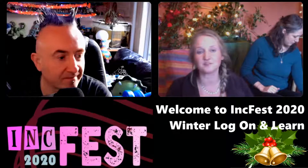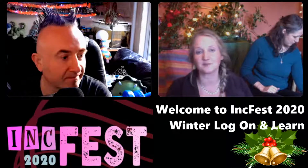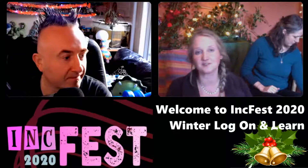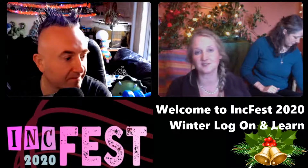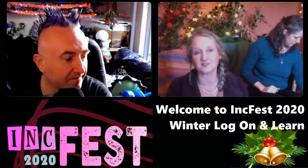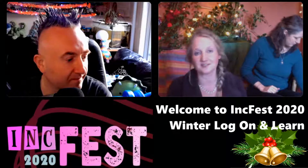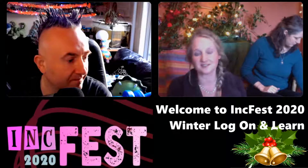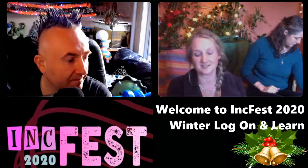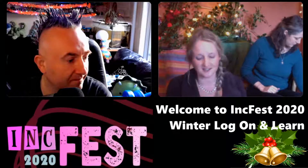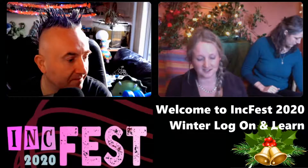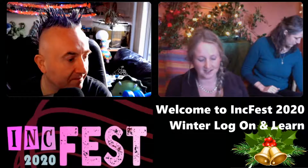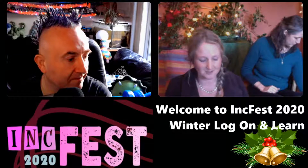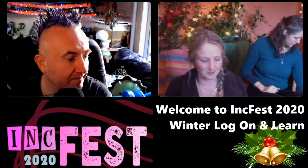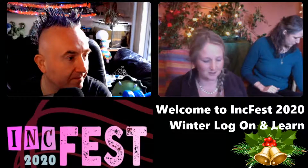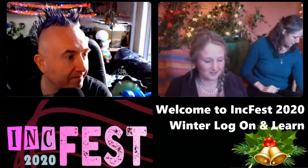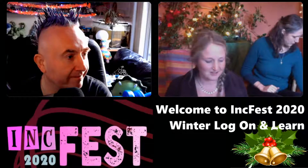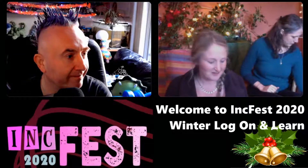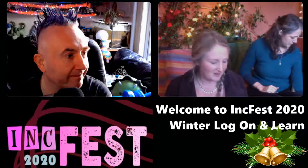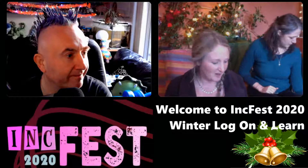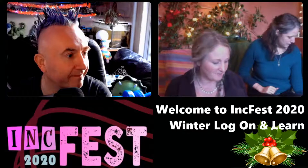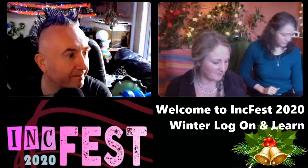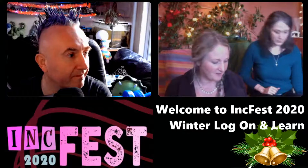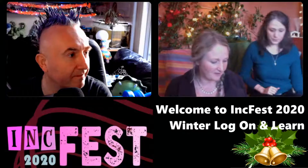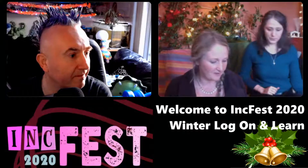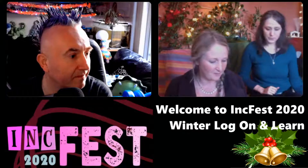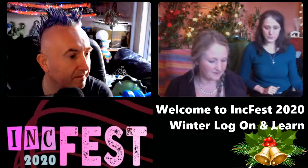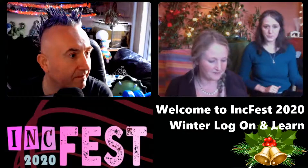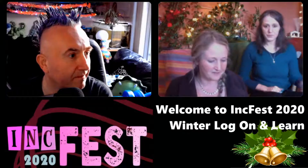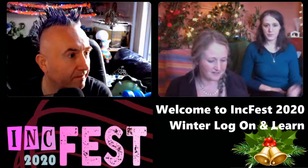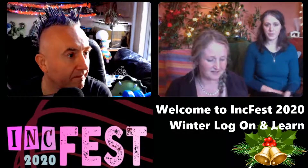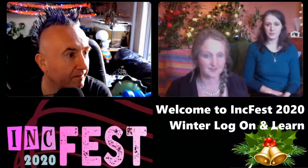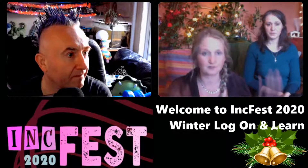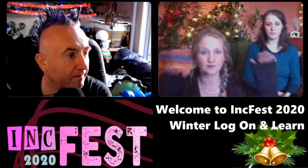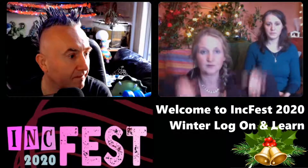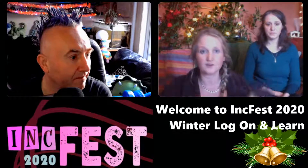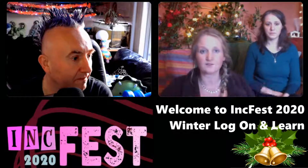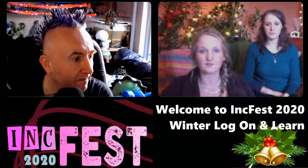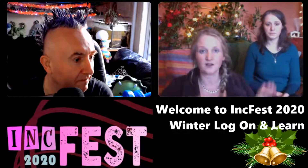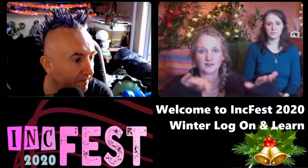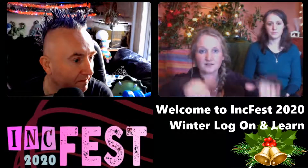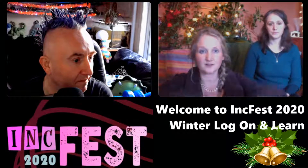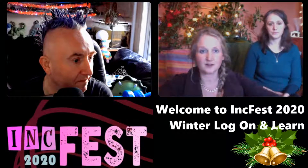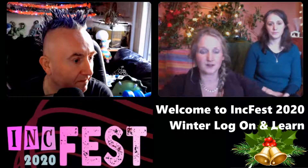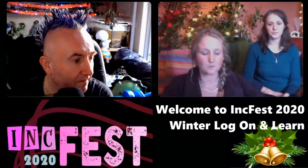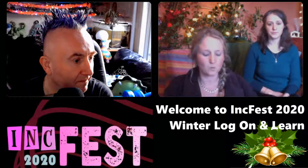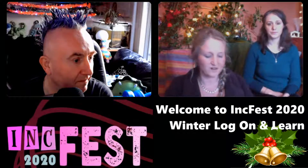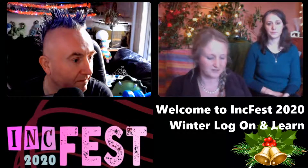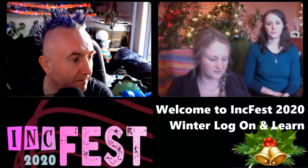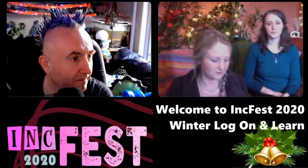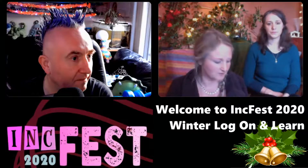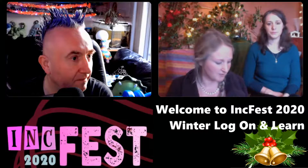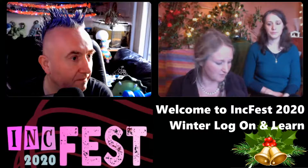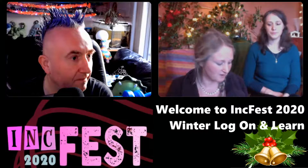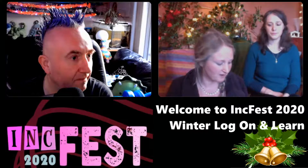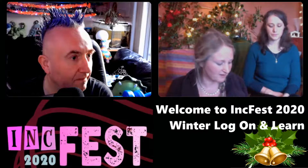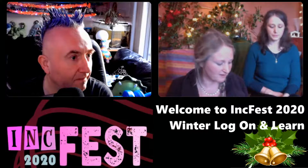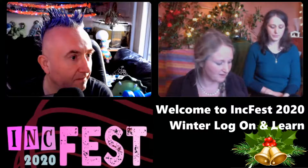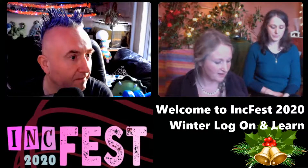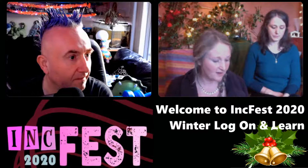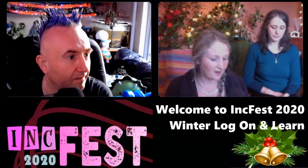these songs into next year too. But yeah, that one is fantastic. The River is Flowing, a great winter song to keep you going. And